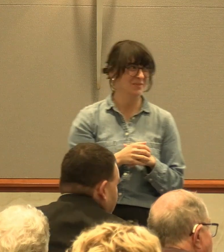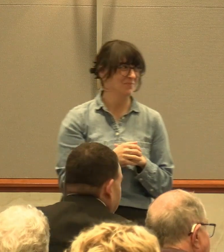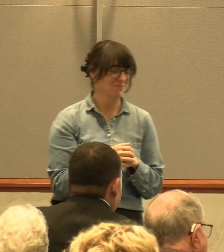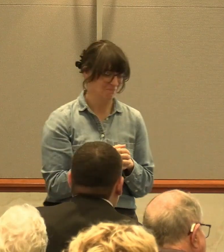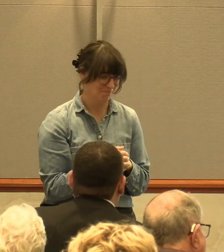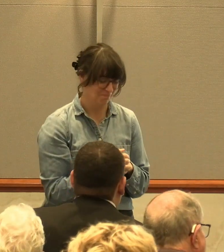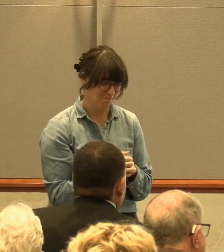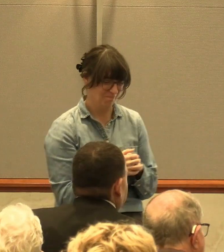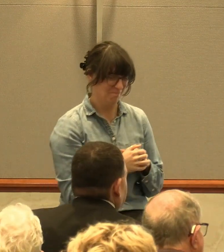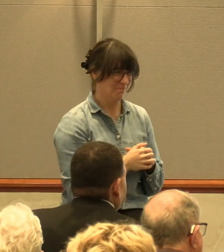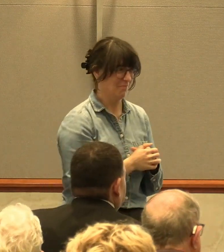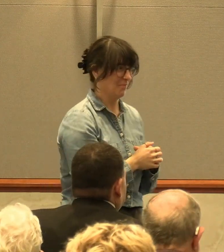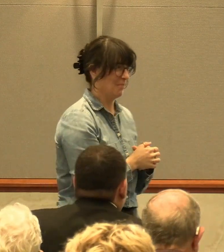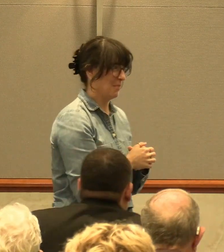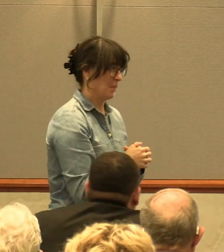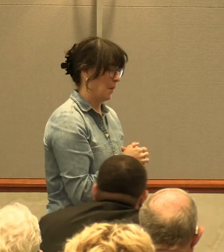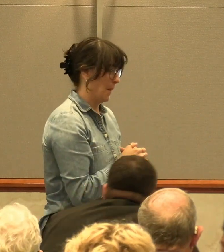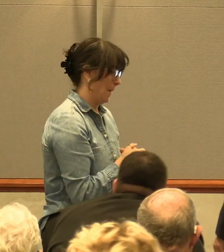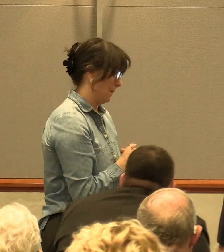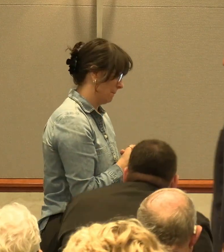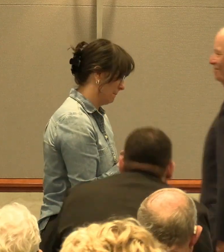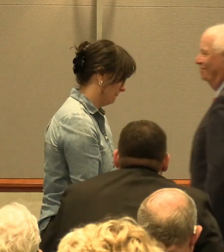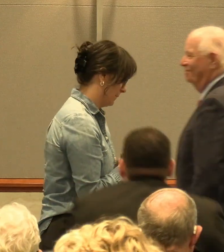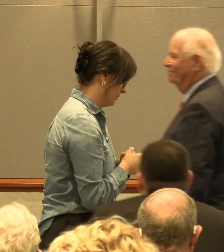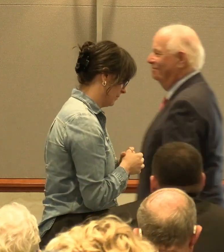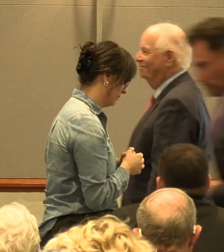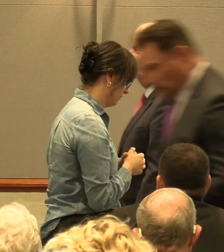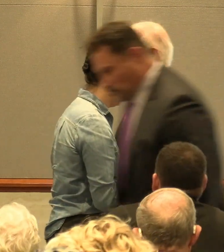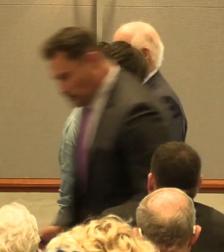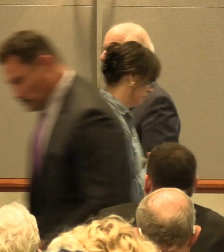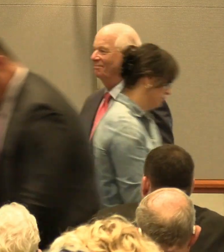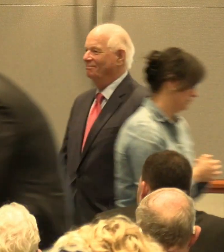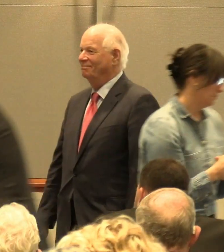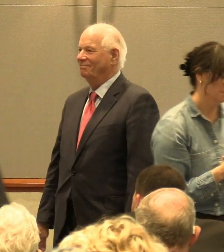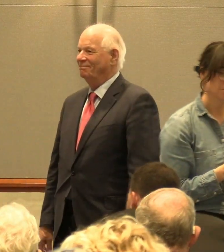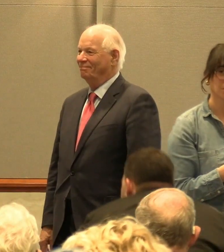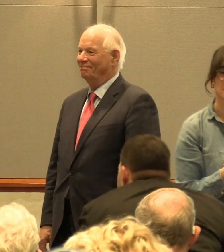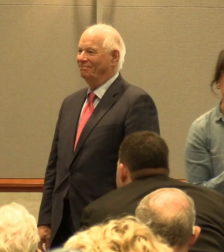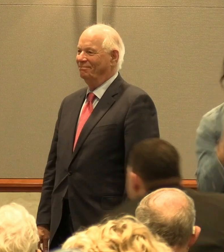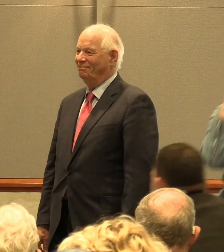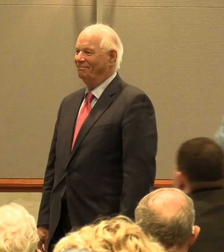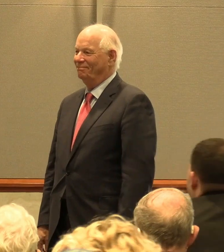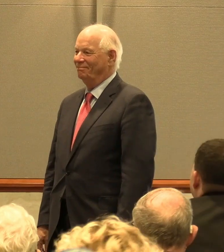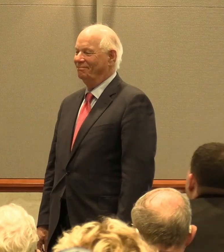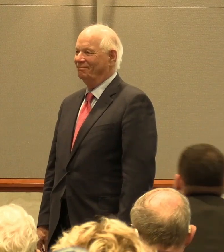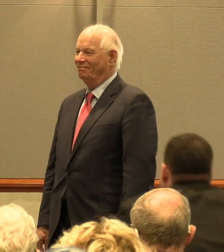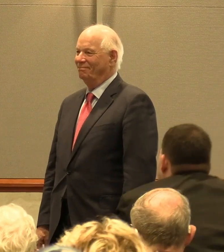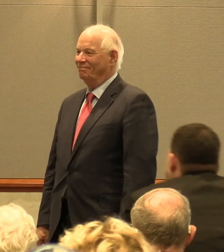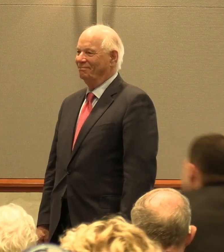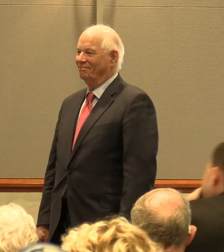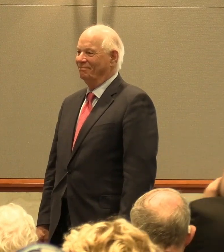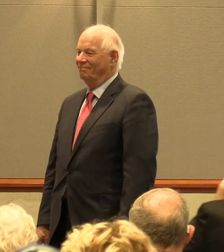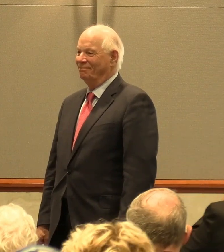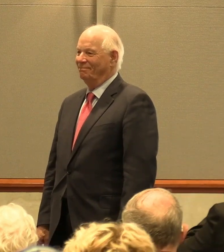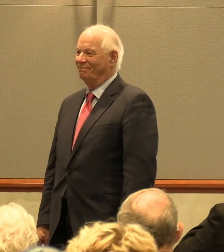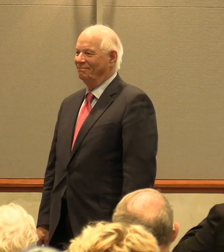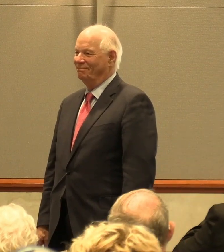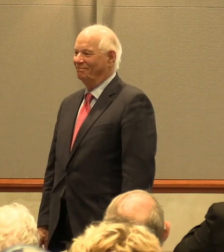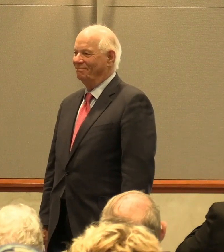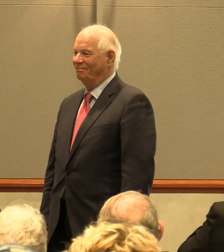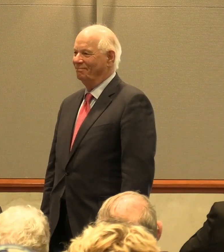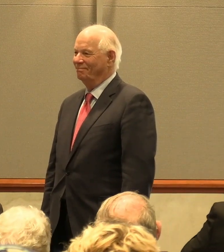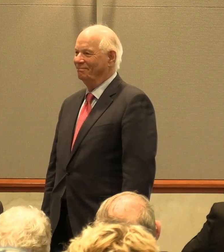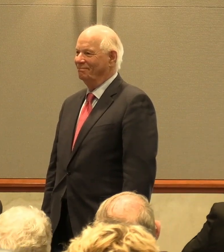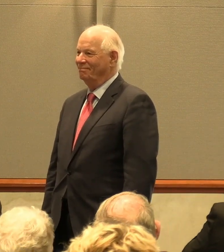So this says on it, in appreciation of Senator Ben Cardin for his more than 50 years of extraordinary service to the Jewish community of Maryland, June